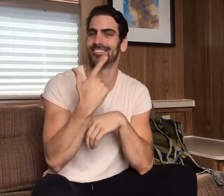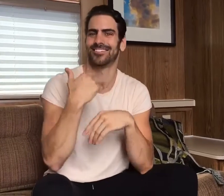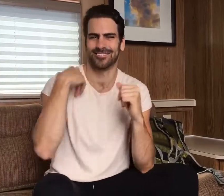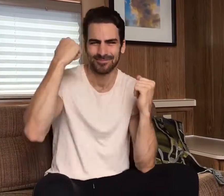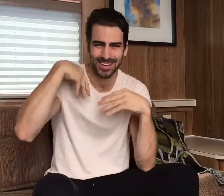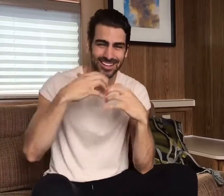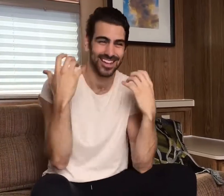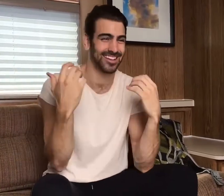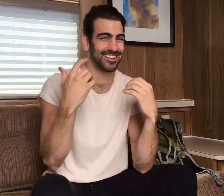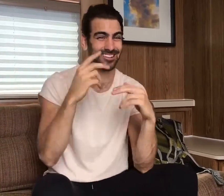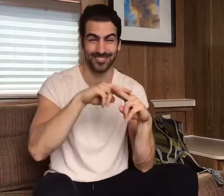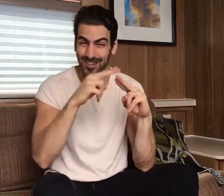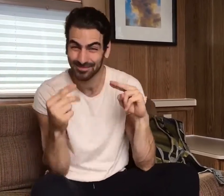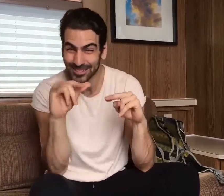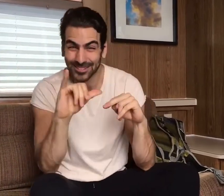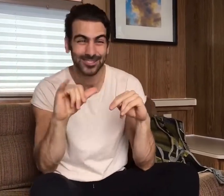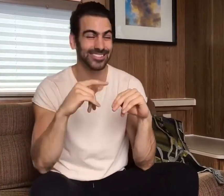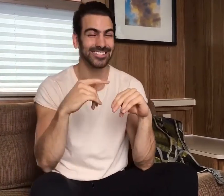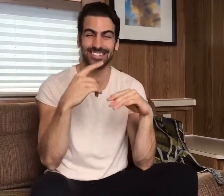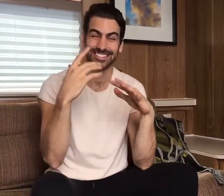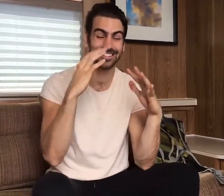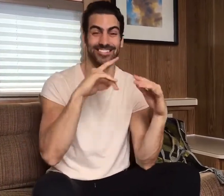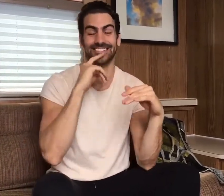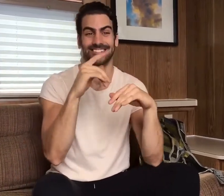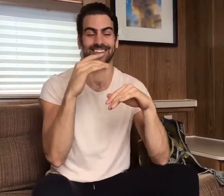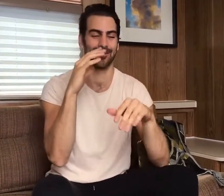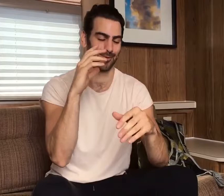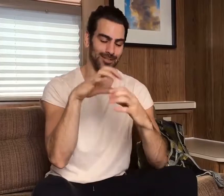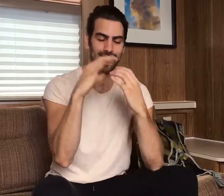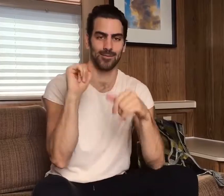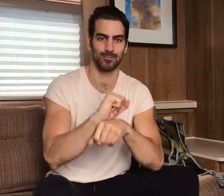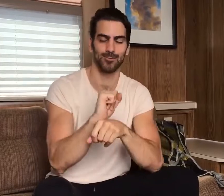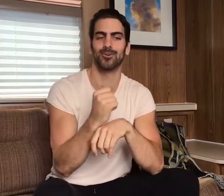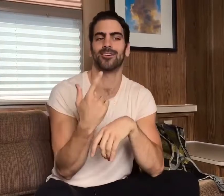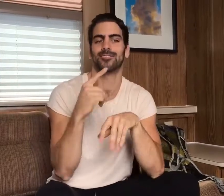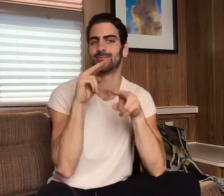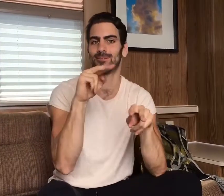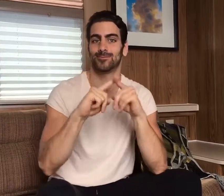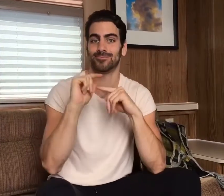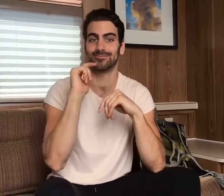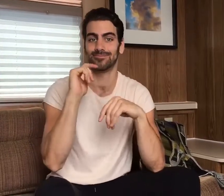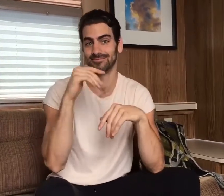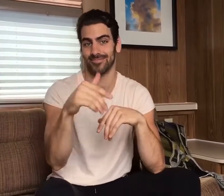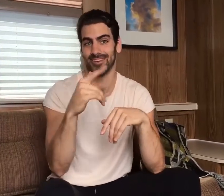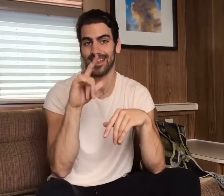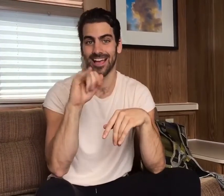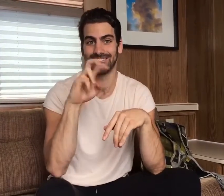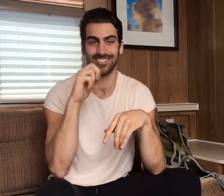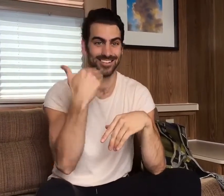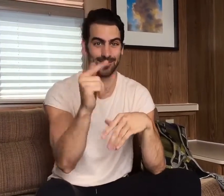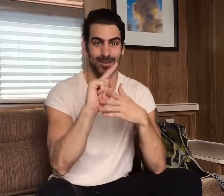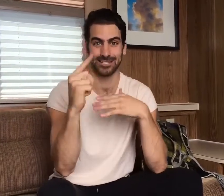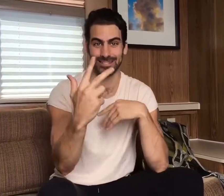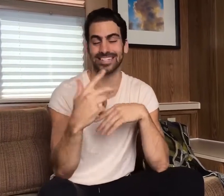probably has been the most difficult of all. I've probably lost some weight, sweat a lot. It's a lot of work I have to say, but I'm looking forward to doing this